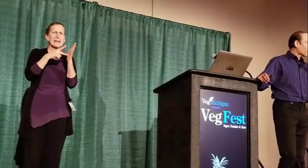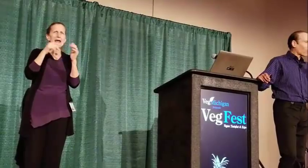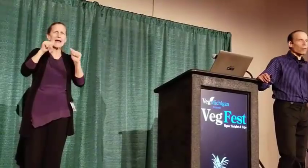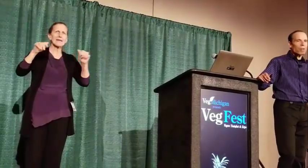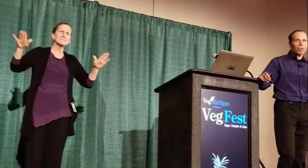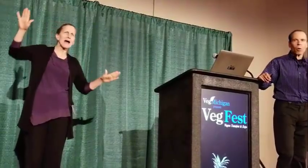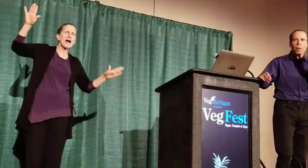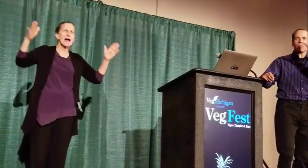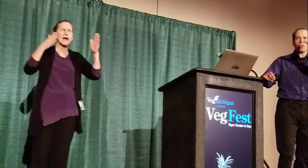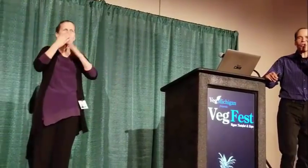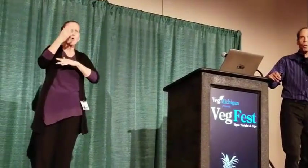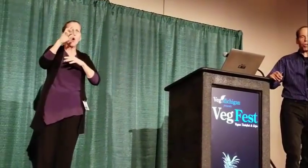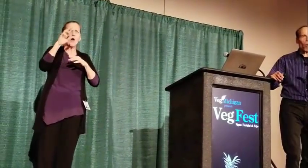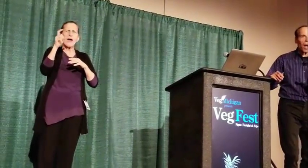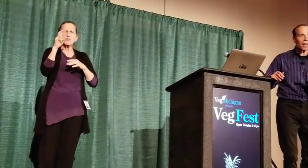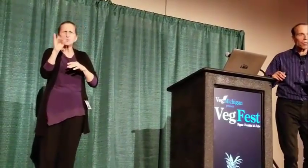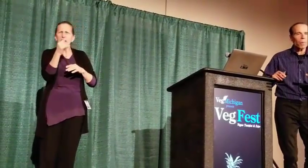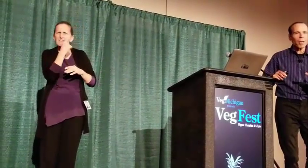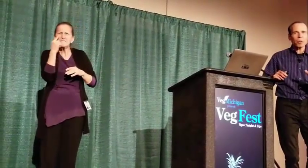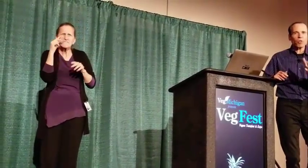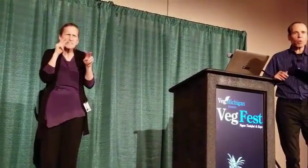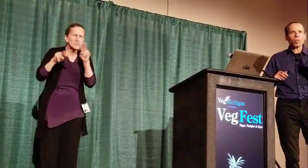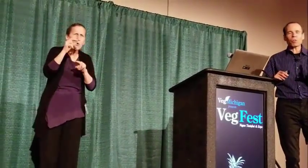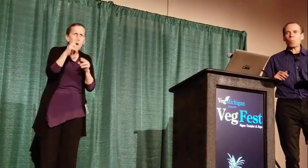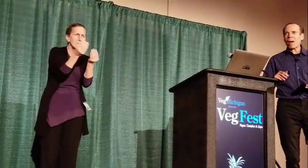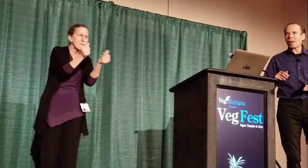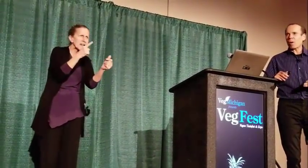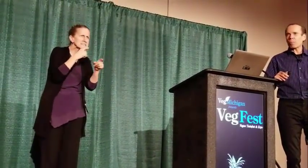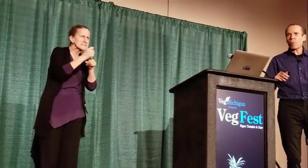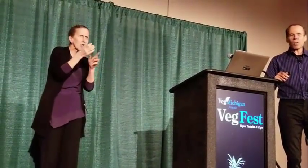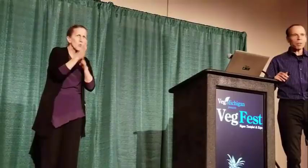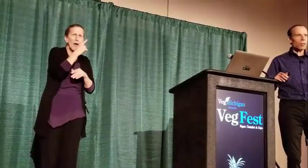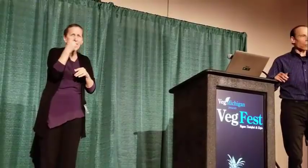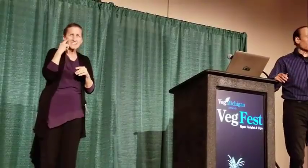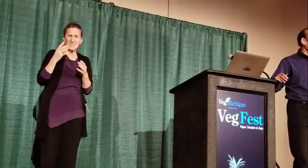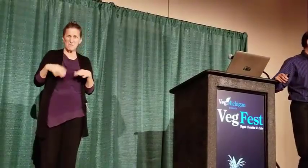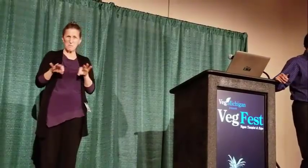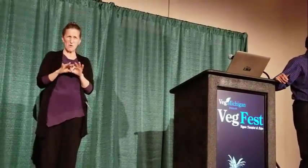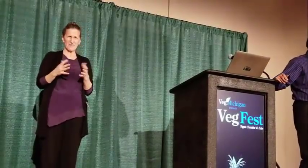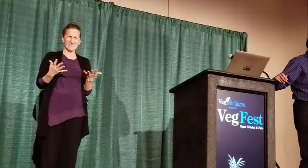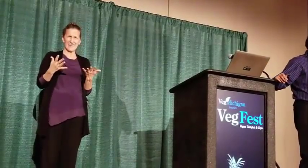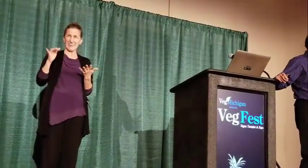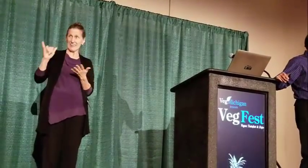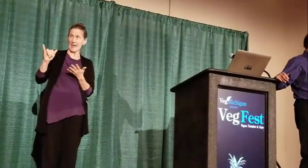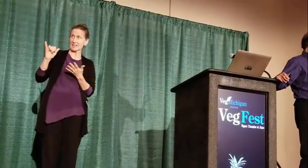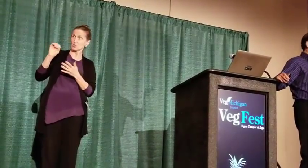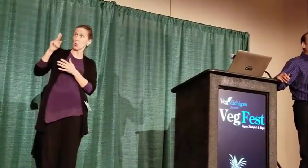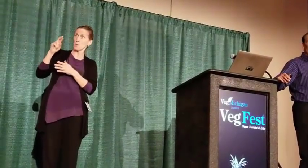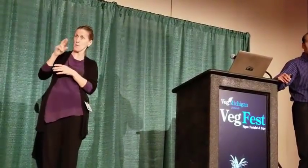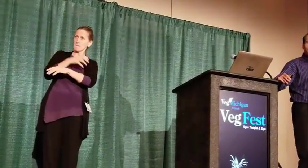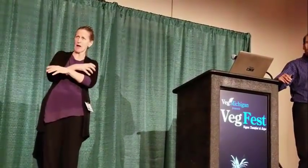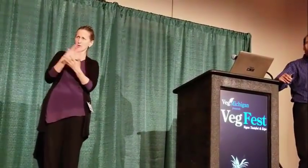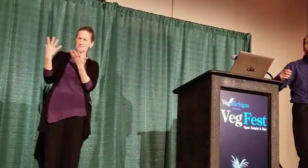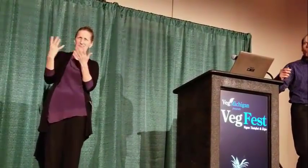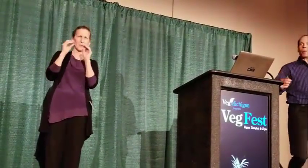radiating X-ray vision or melting steel with your eyes, because those things don't matter or aren't important, because what good are those superpowers? Not being invaded by aliens